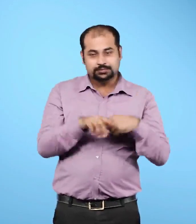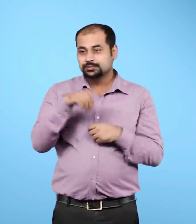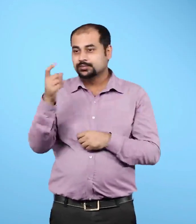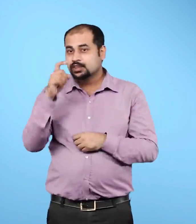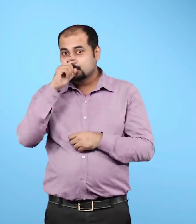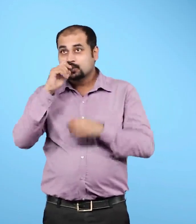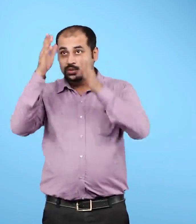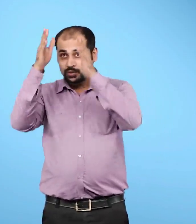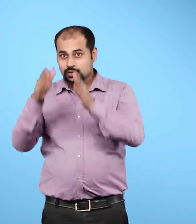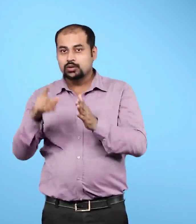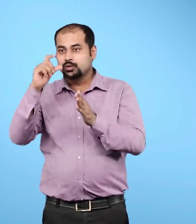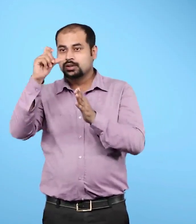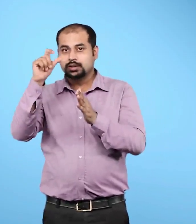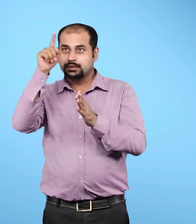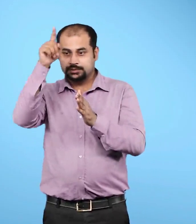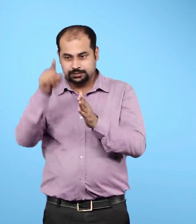this question.